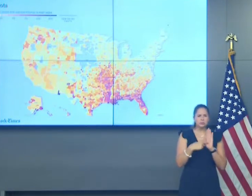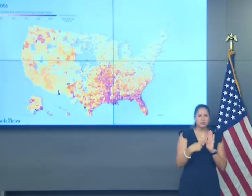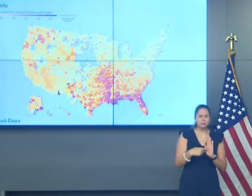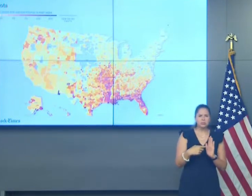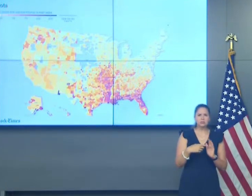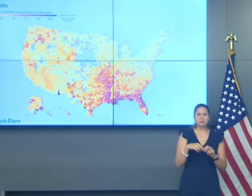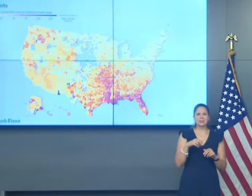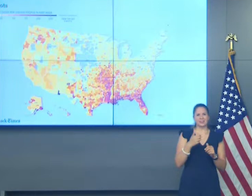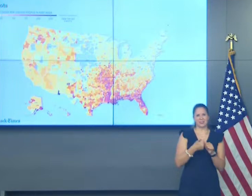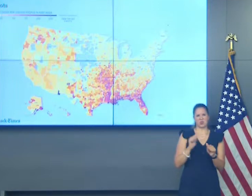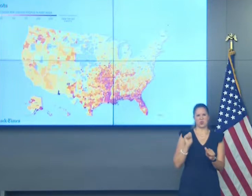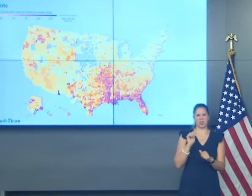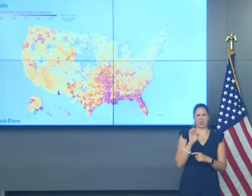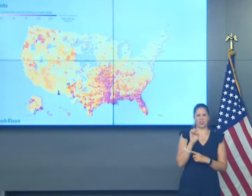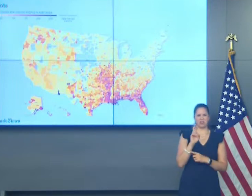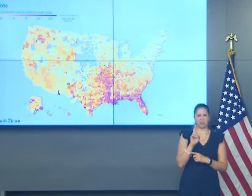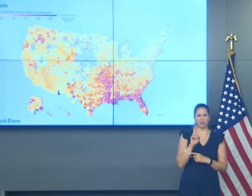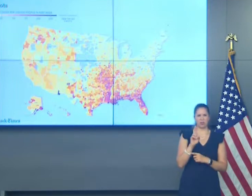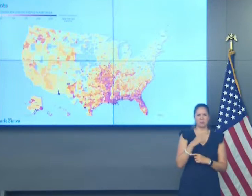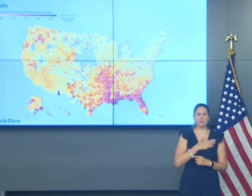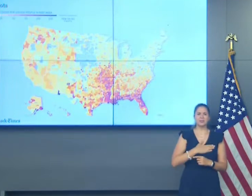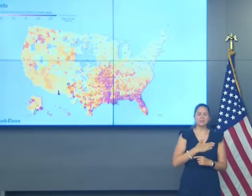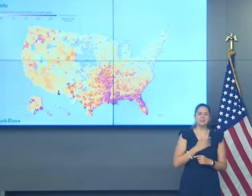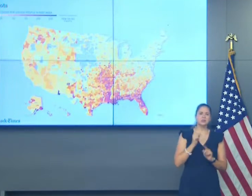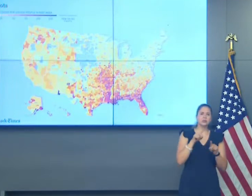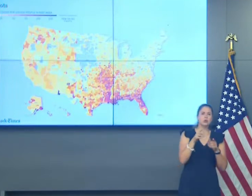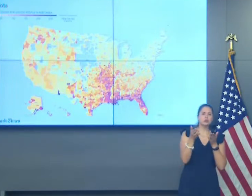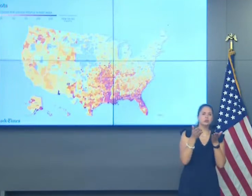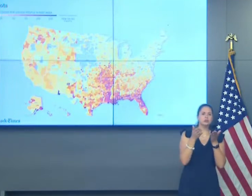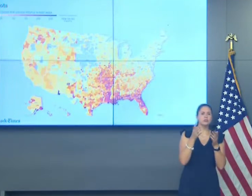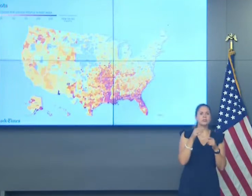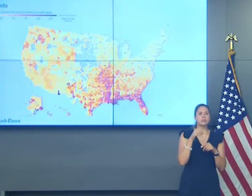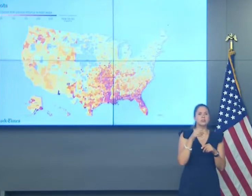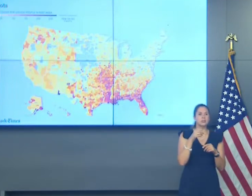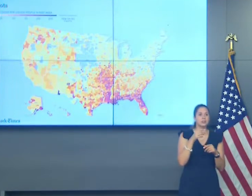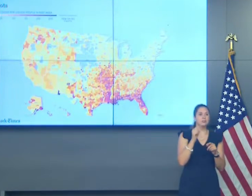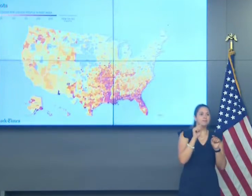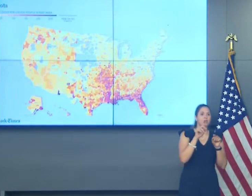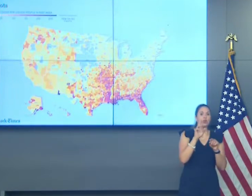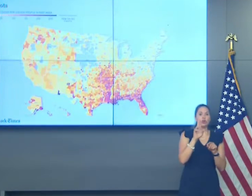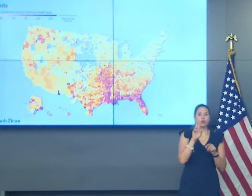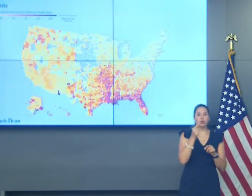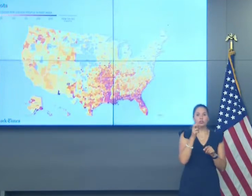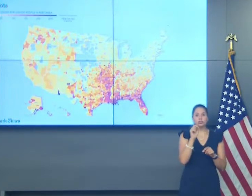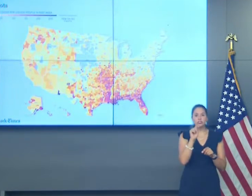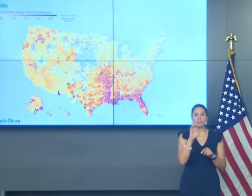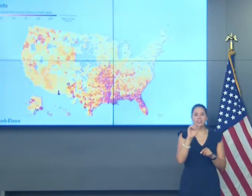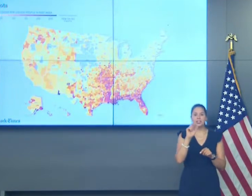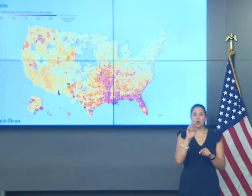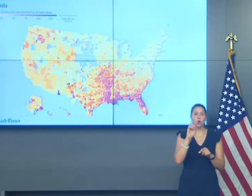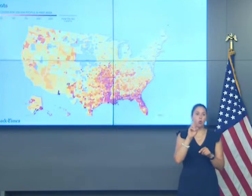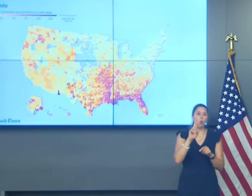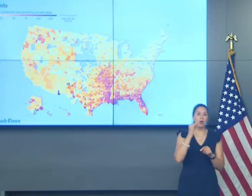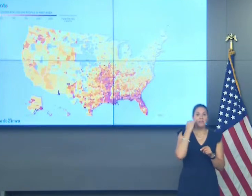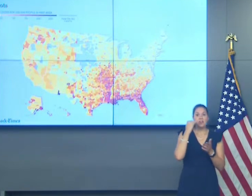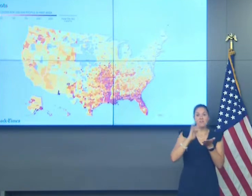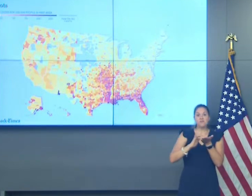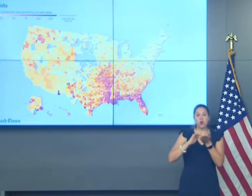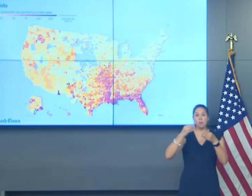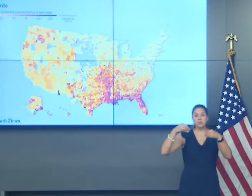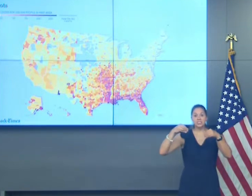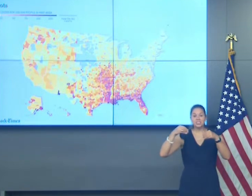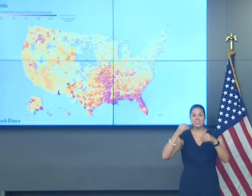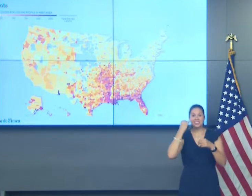again, please avoid the ER. Please seek those services at an urgent care or a pharmacy, if it's just a test or other